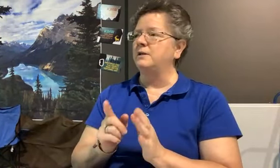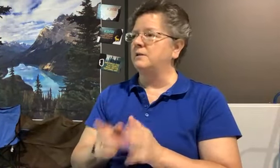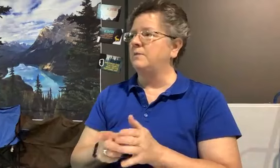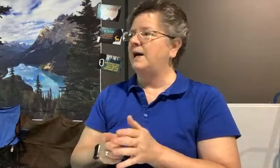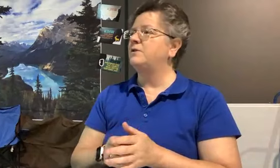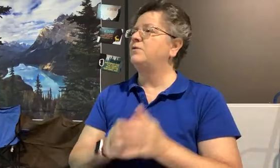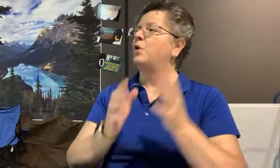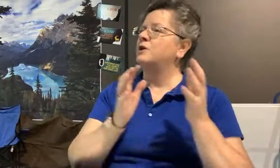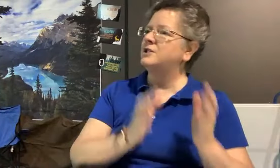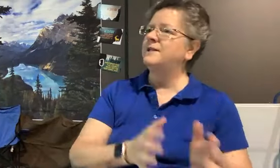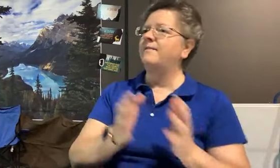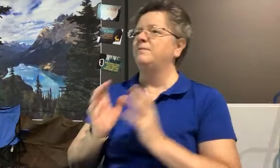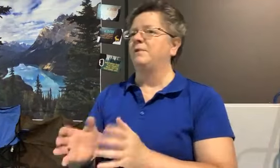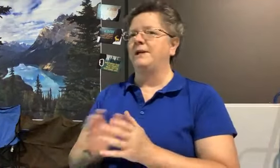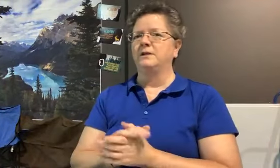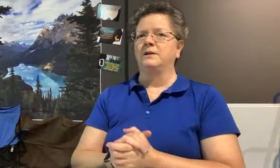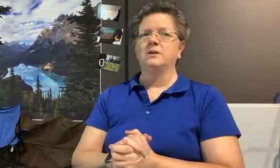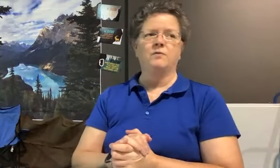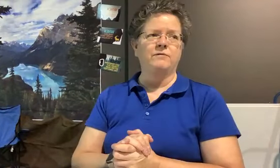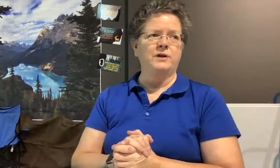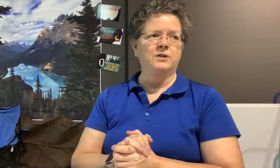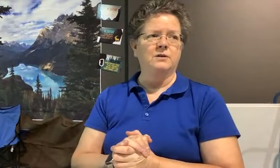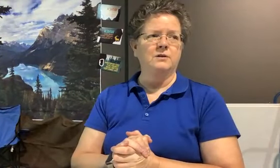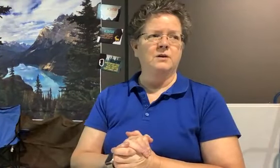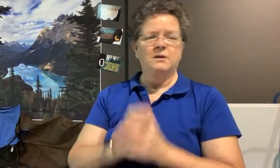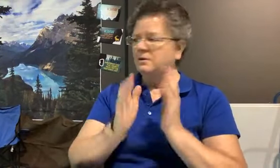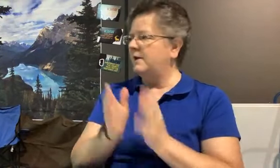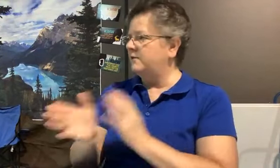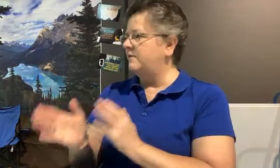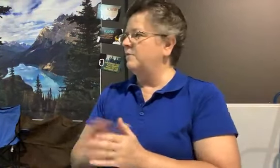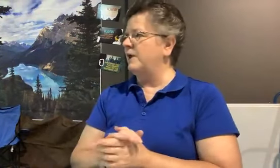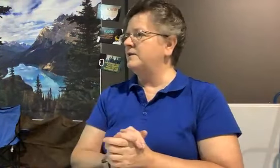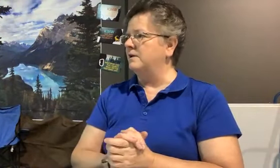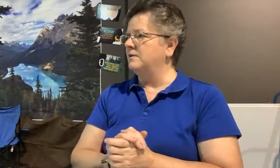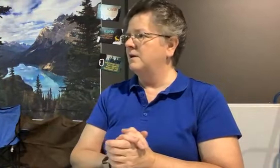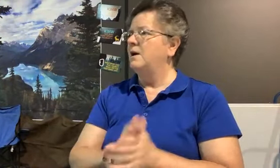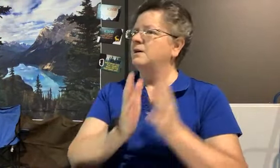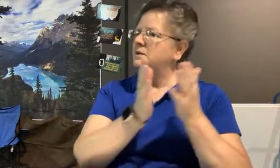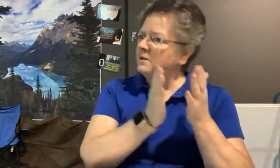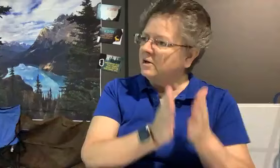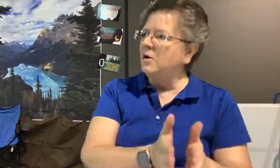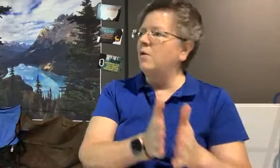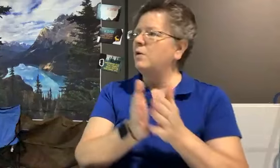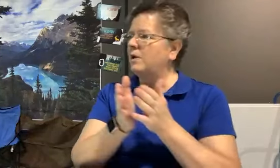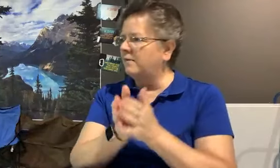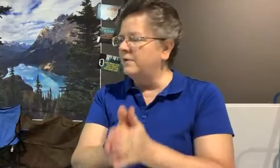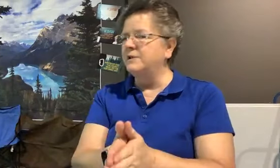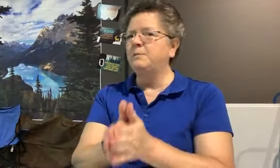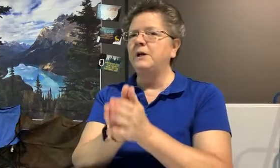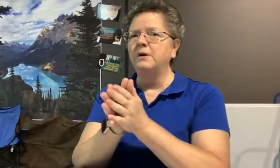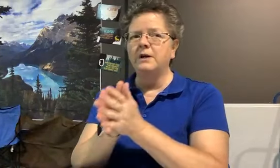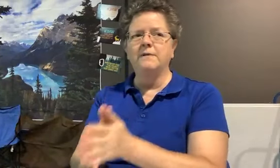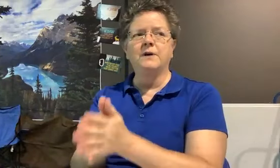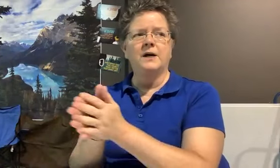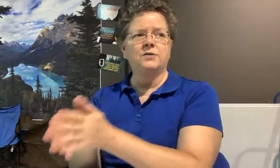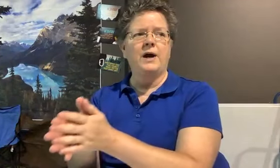in Matthew. There are seven blessings in Revelation. Seven different blessings. The goal of the period of God's wrath